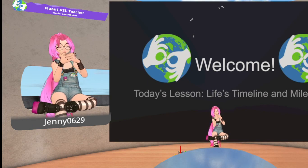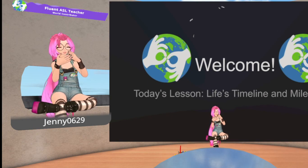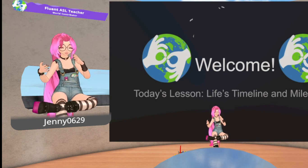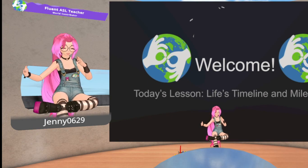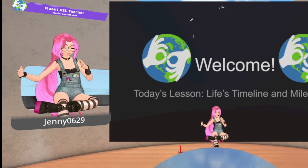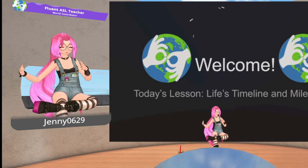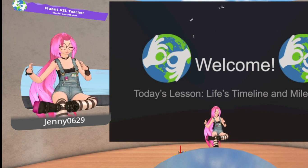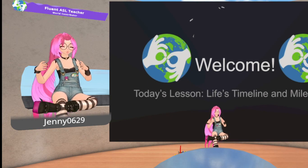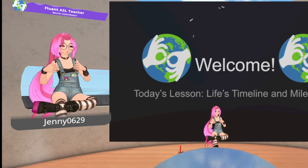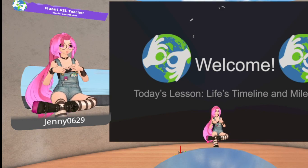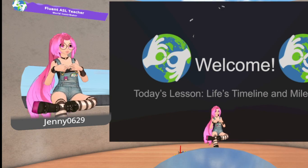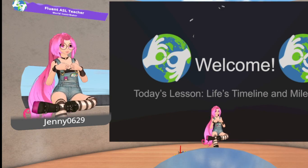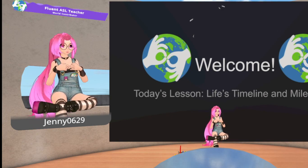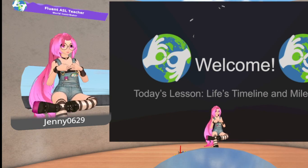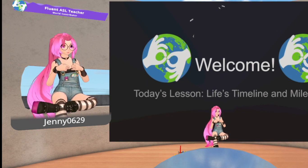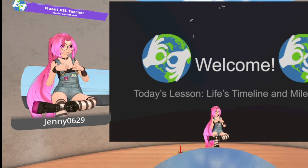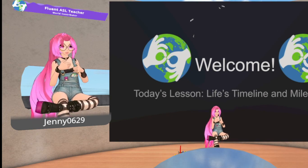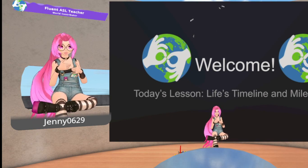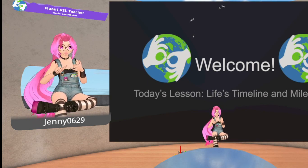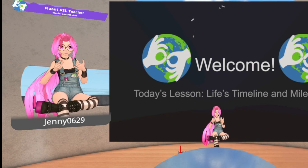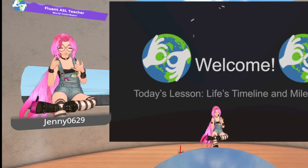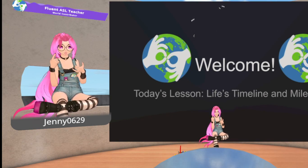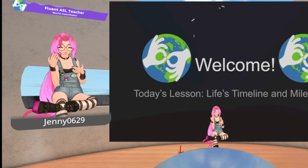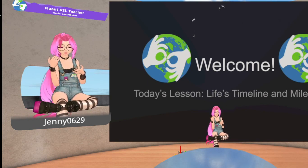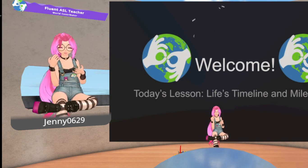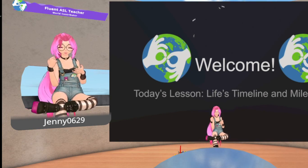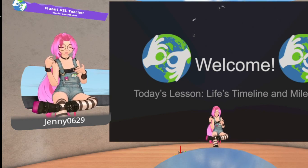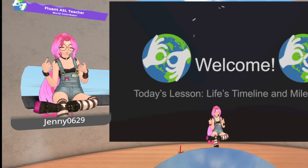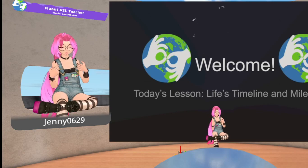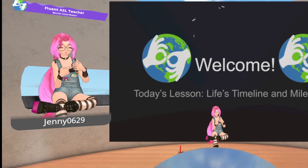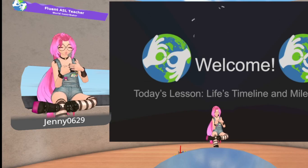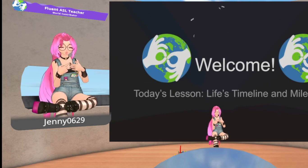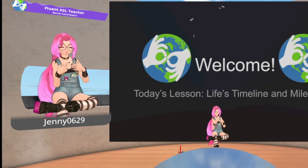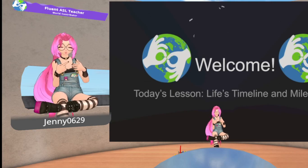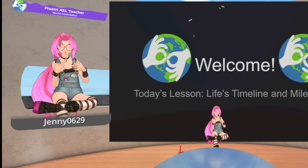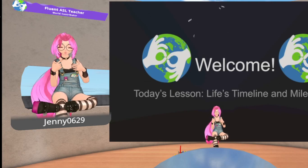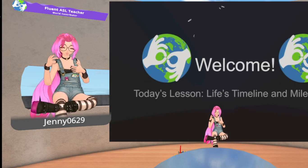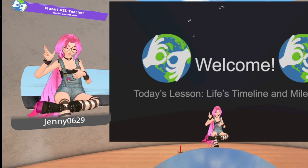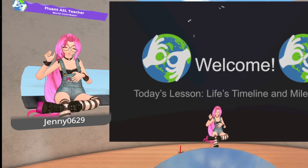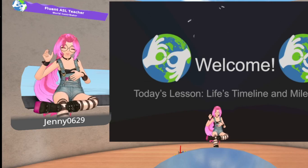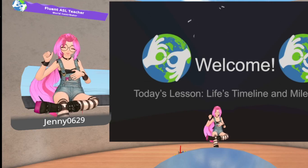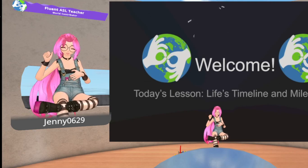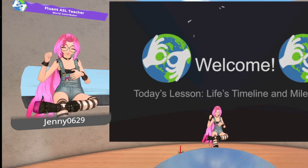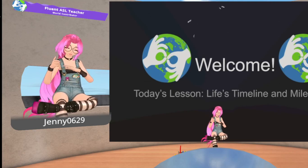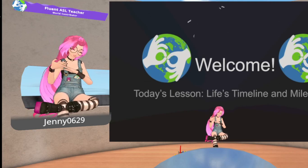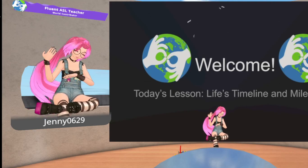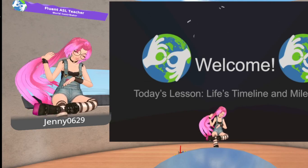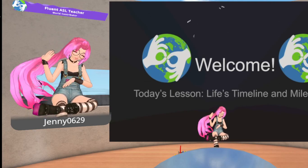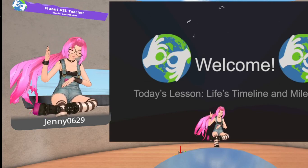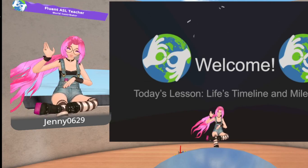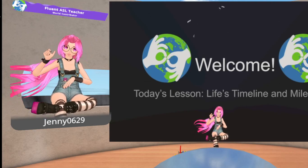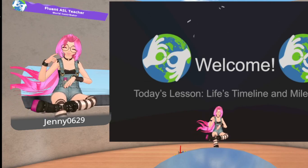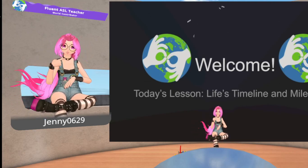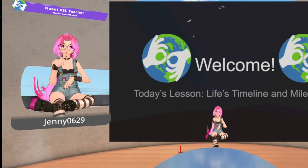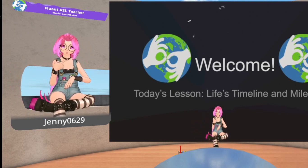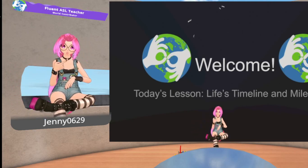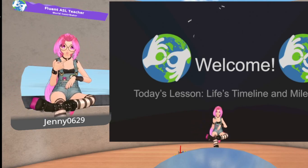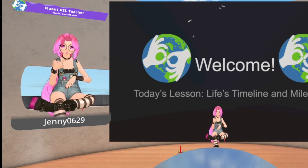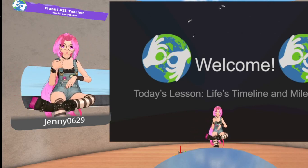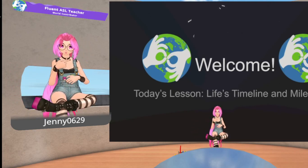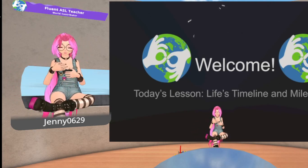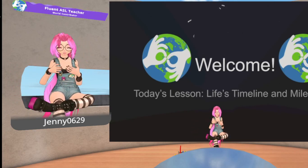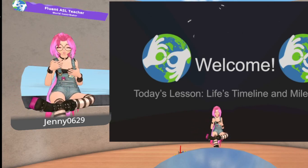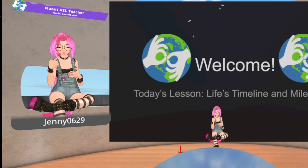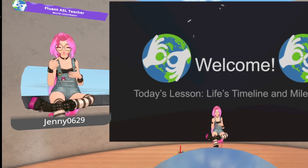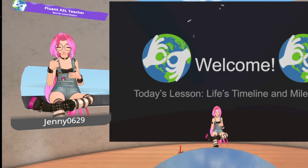of pressure that's been removed because I think everyone has experienced walking and you hear something behind your back. You hear